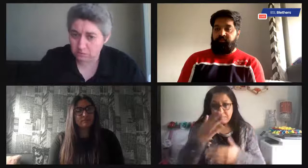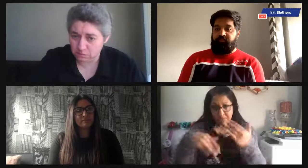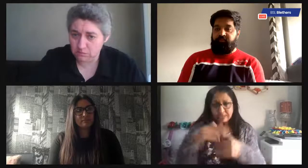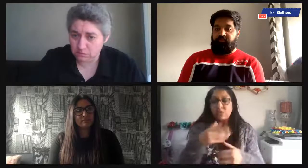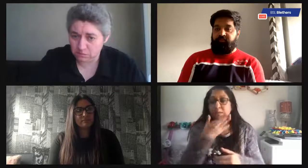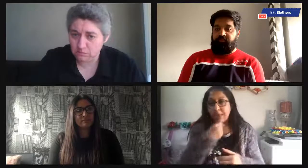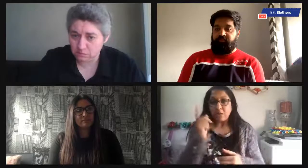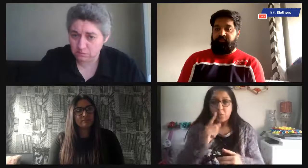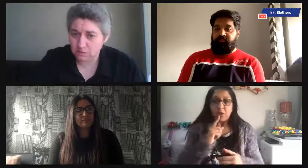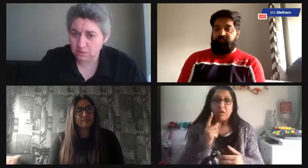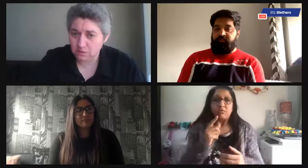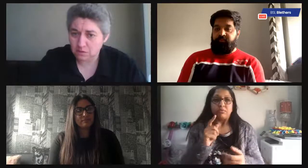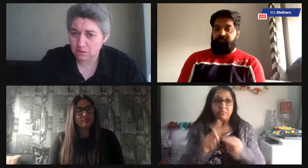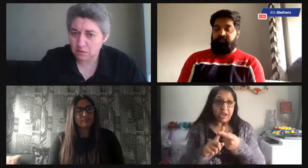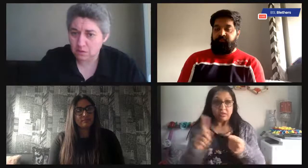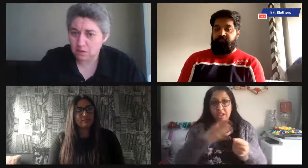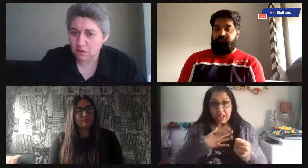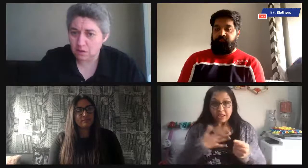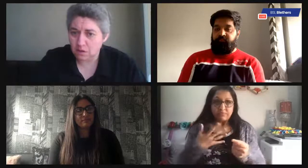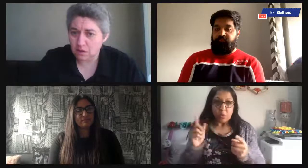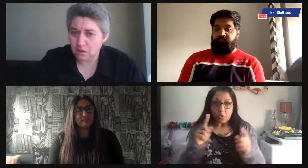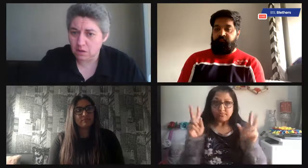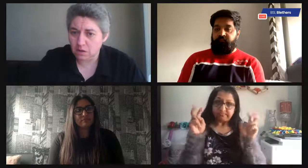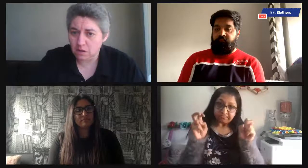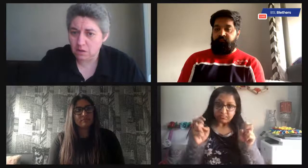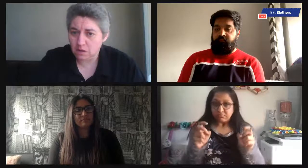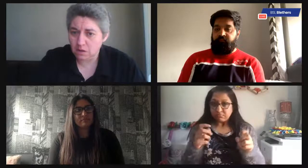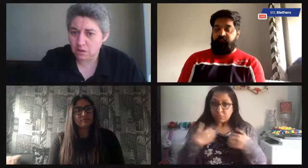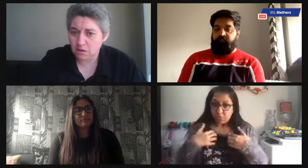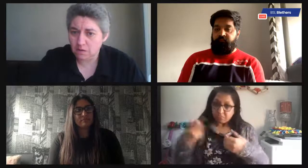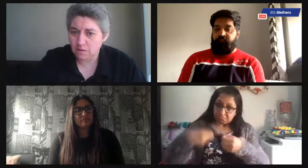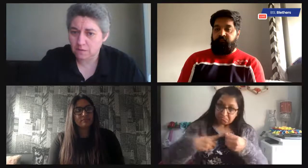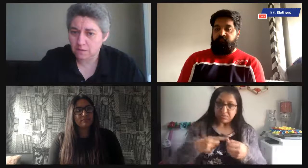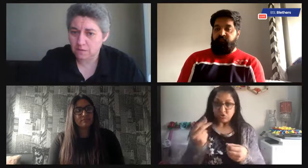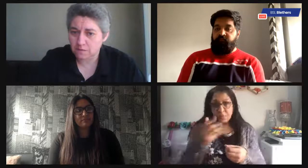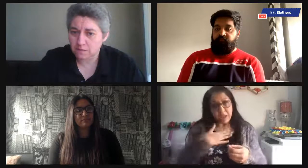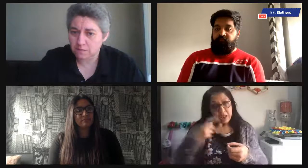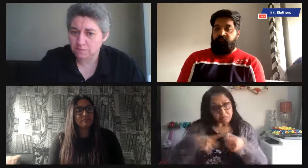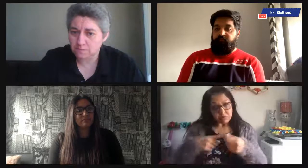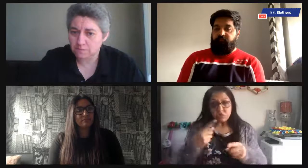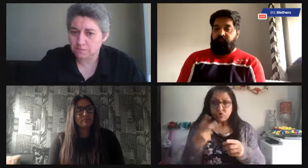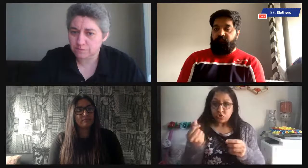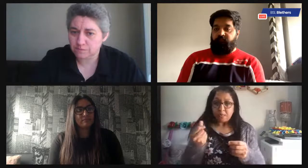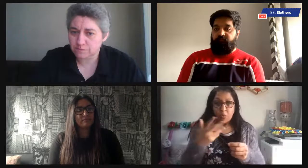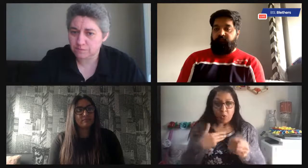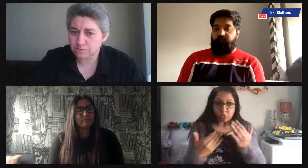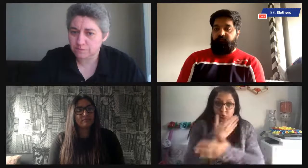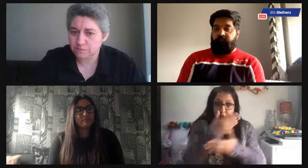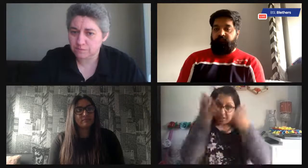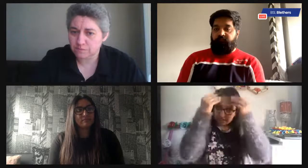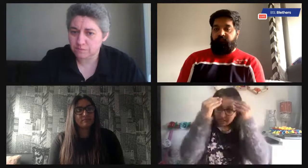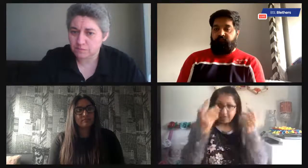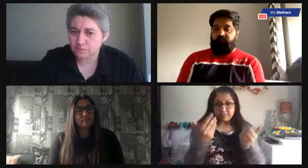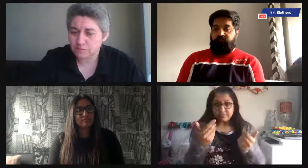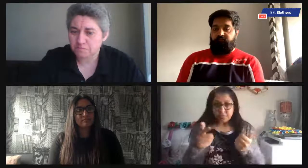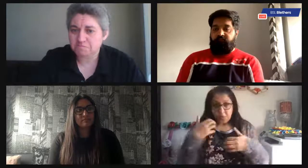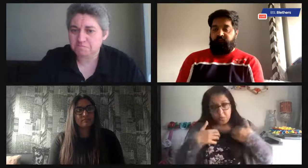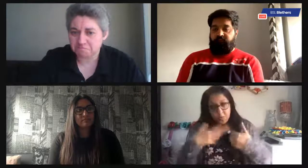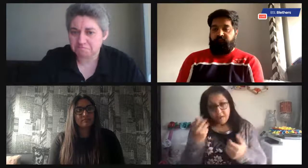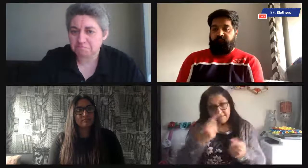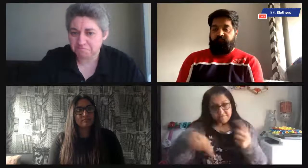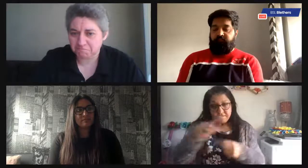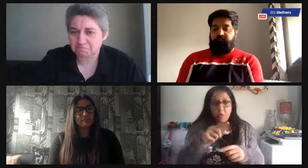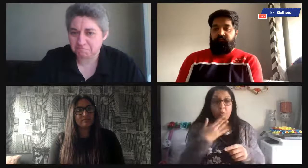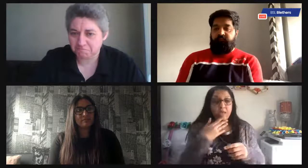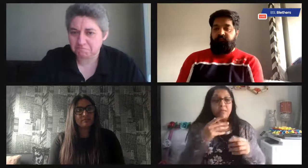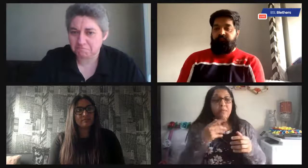have a mixed group. We have a mixed group. It's both men and women. But it depends on the topics. Some people like